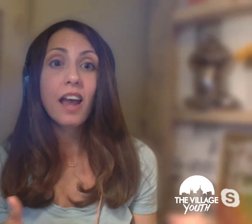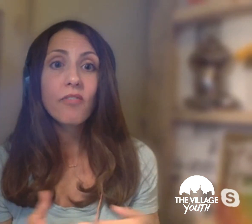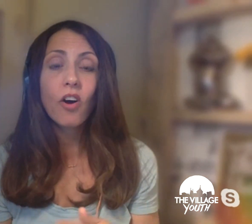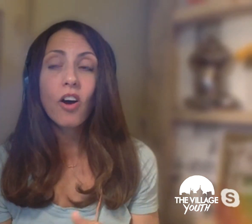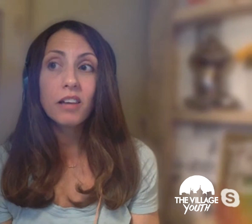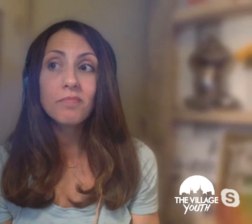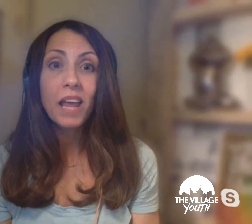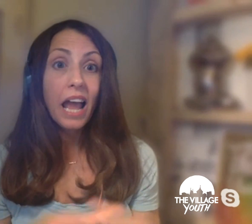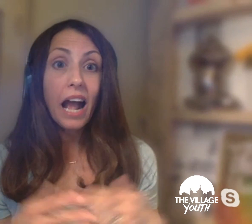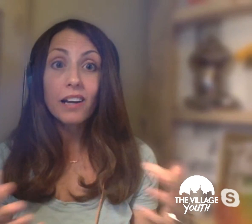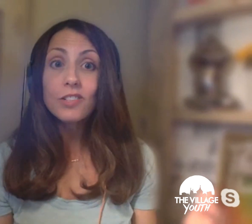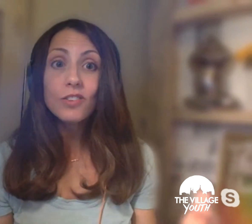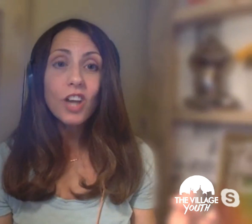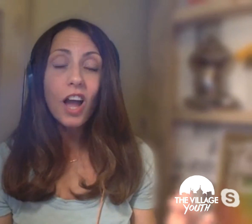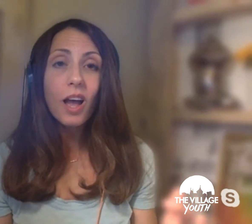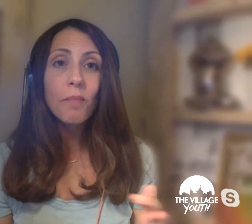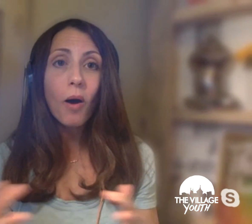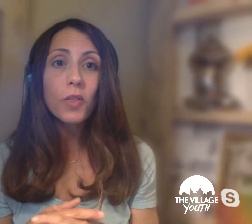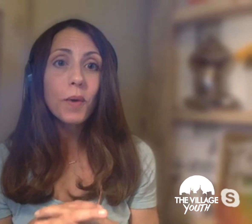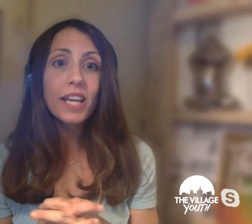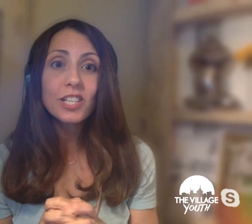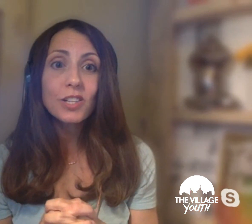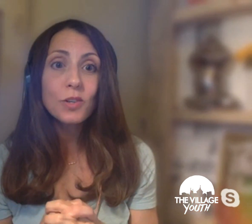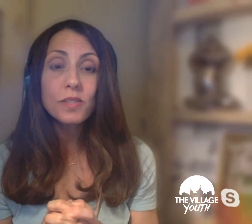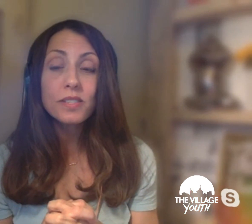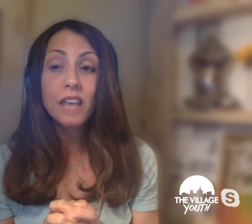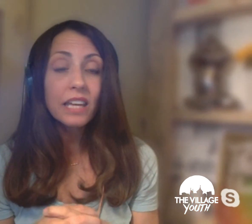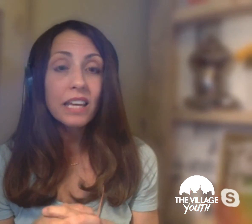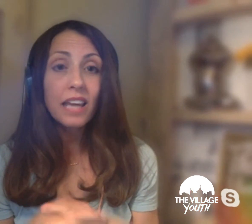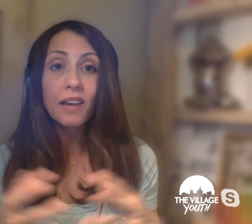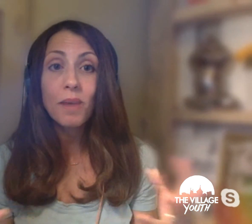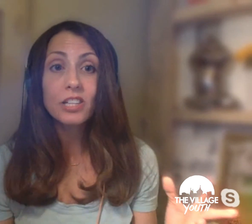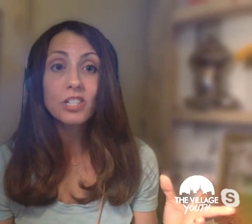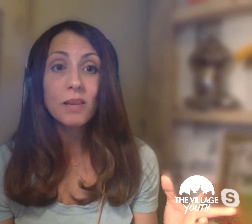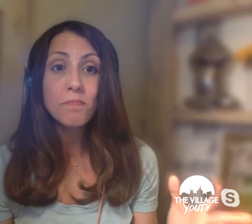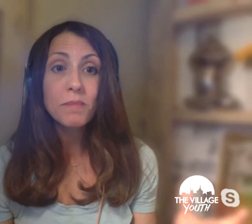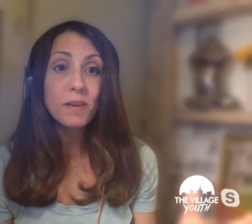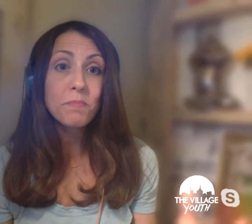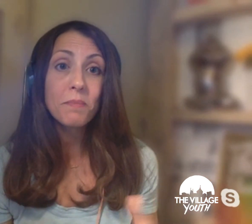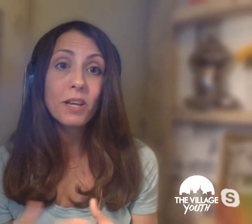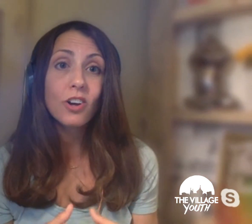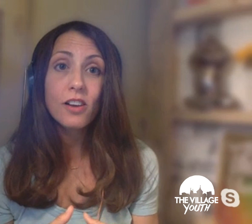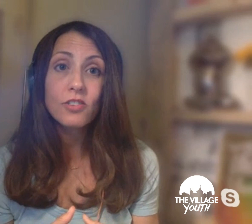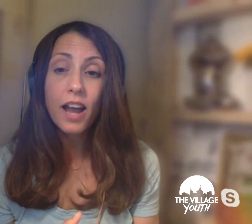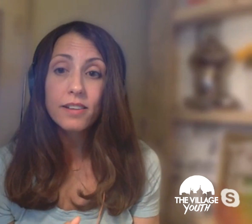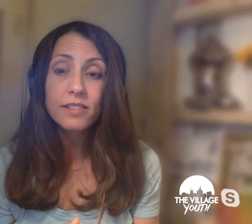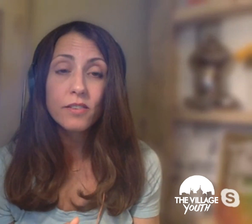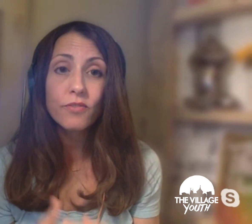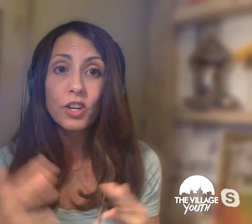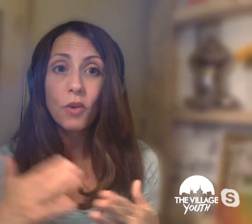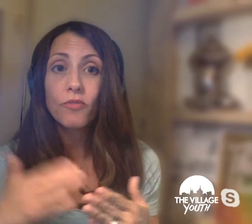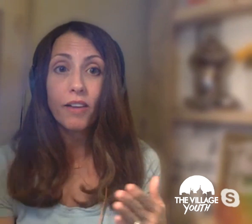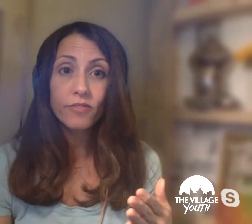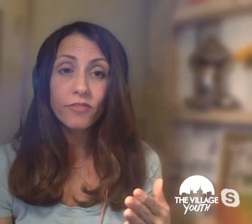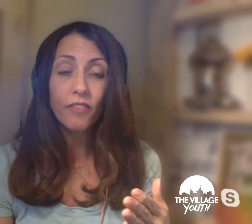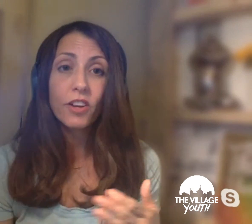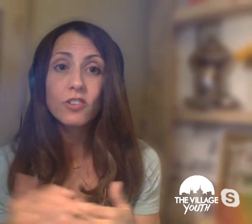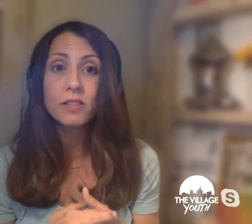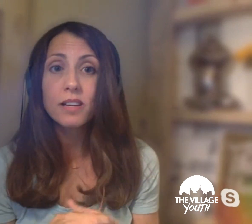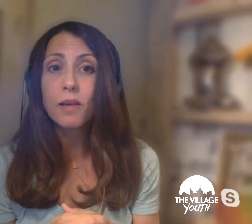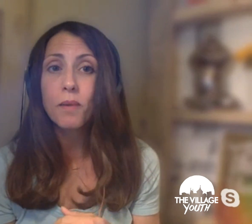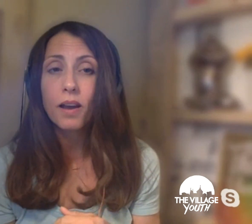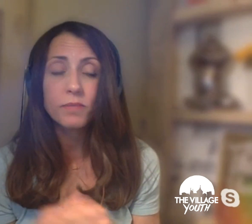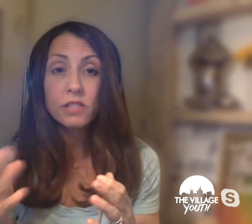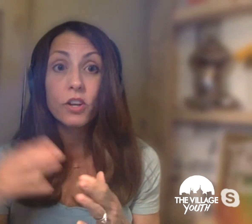young staff on how to do their job all the way to selling and managing big major contracts of five